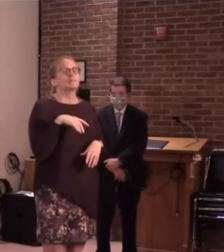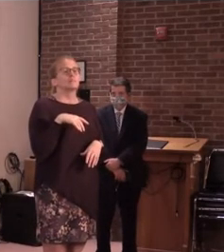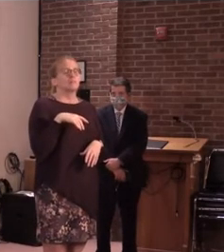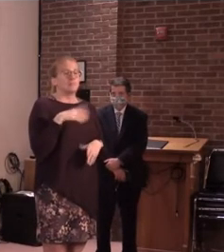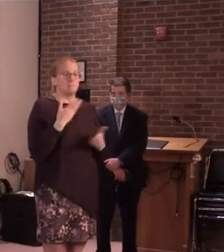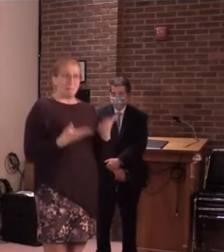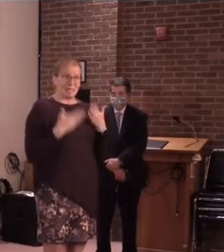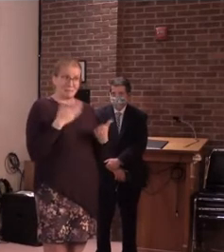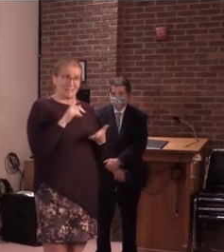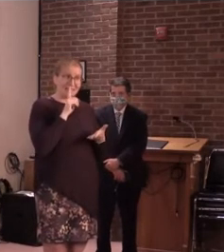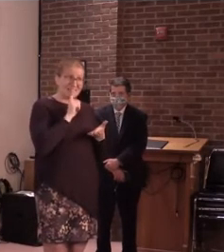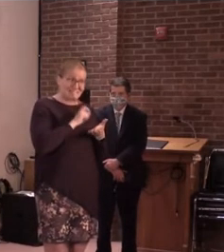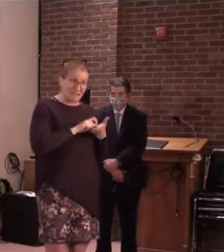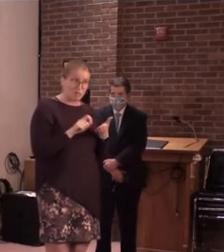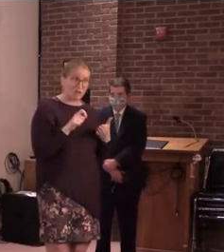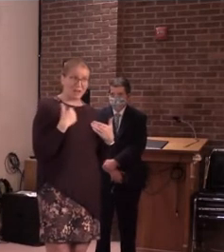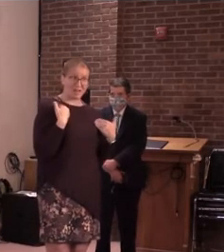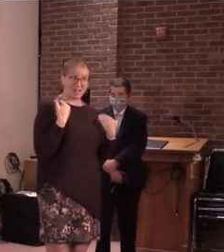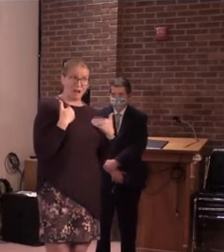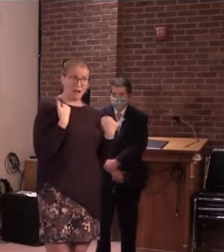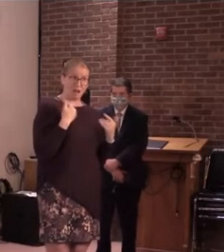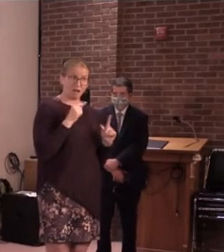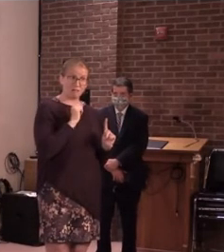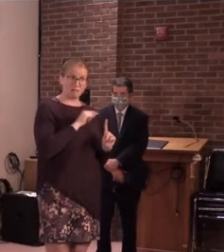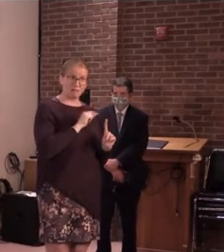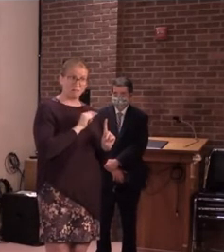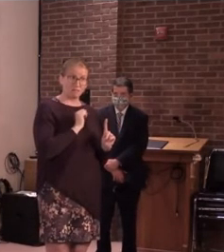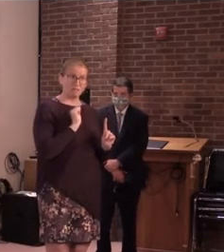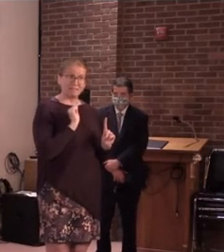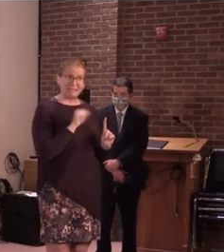to give us a little bit of